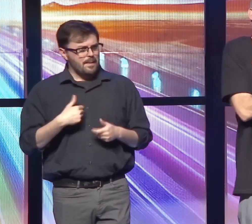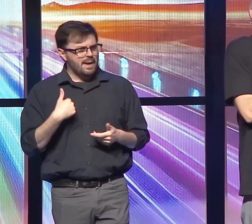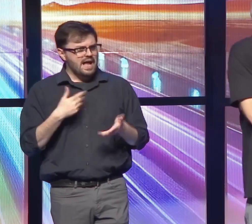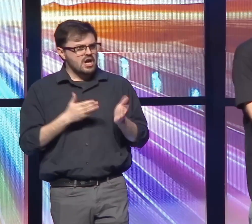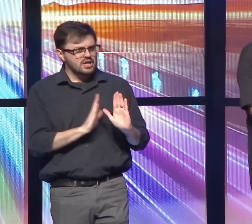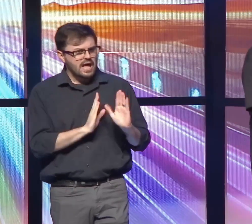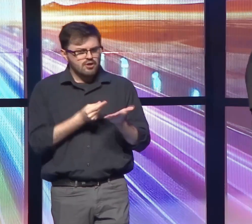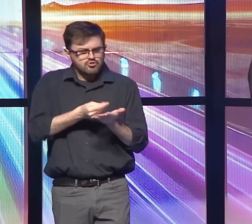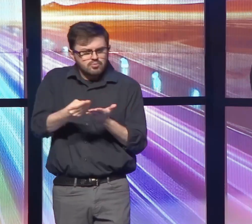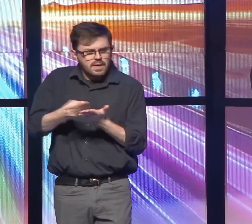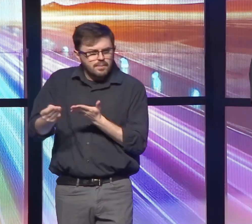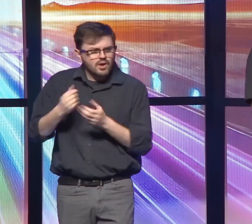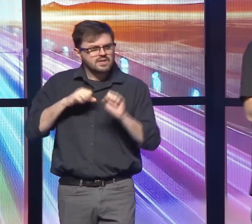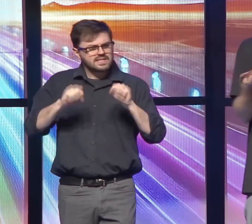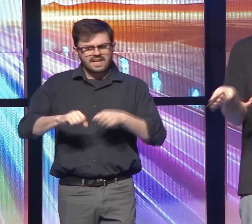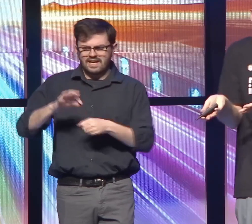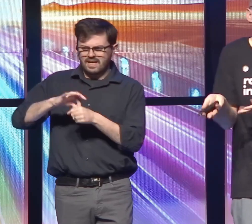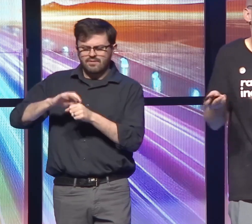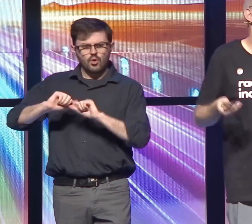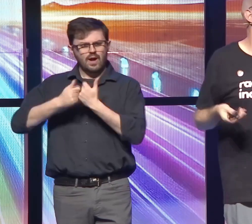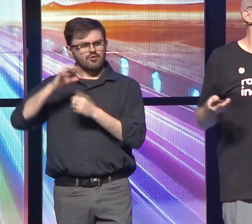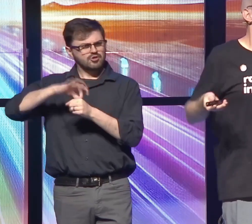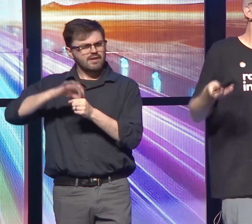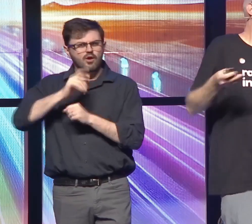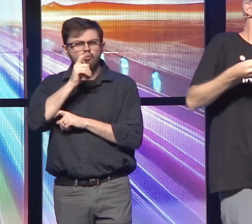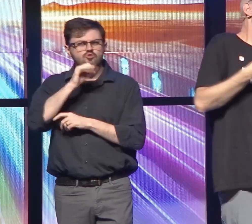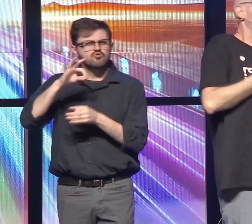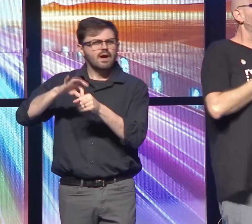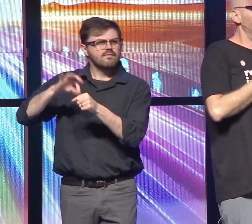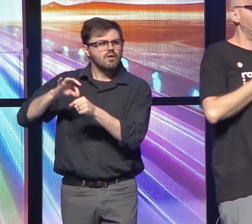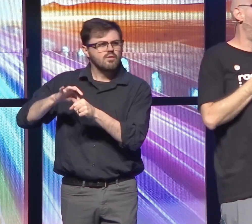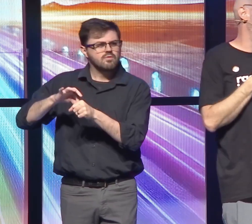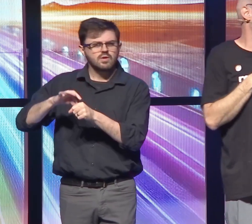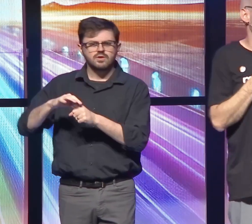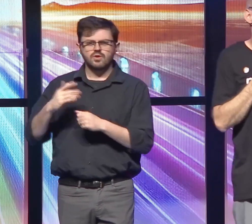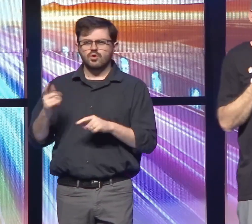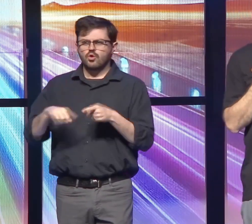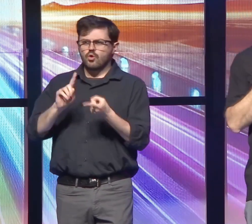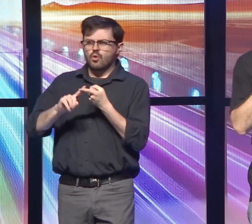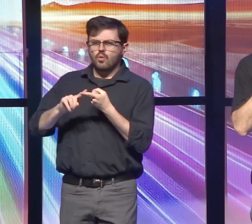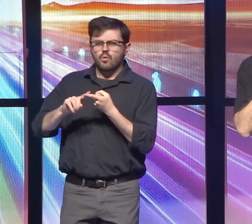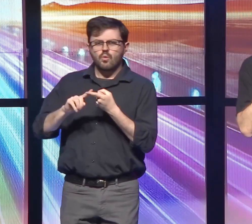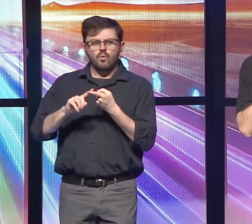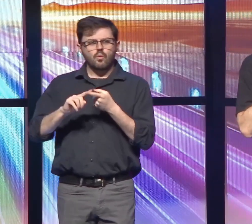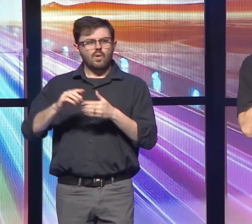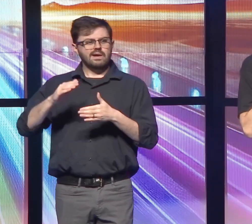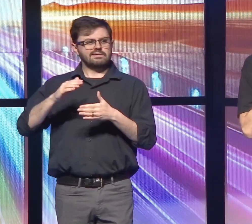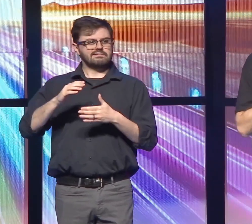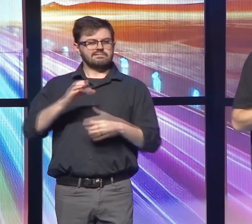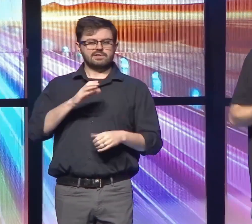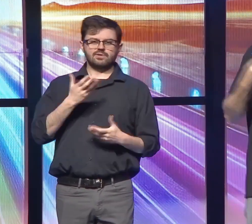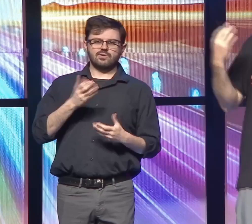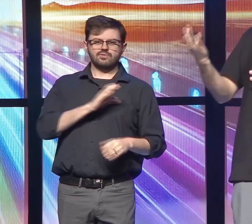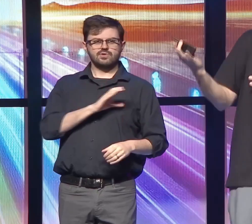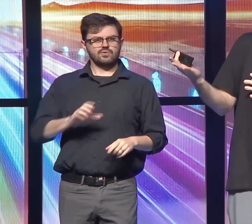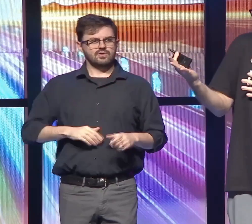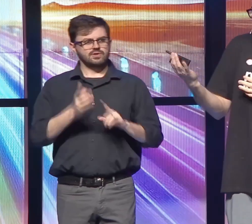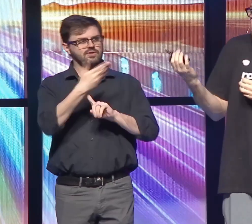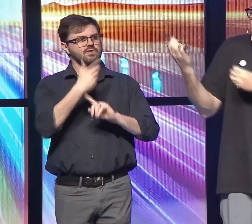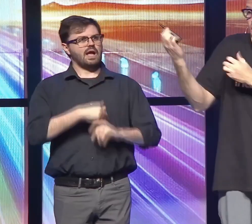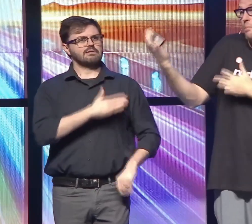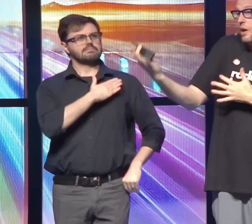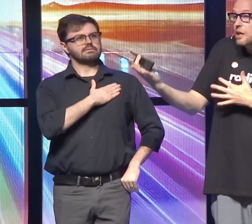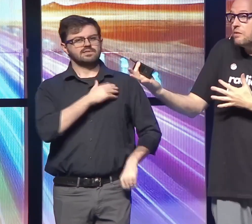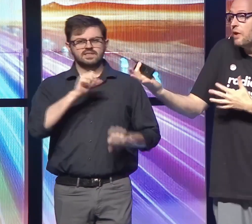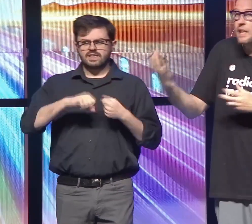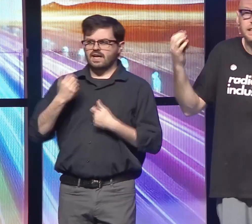to be part of a political party and to follow Jesus? Like, do you put your hand over your heart and pledge allegiance to the Christian flag? Are you allowed to pledge allegiance